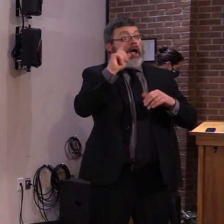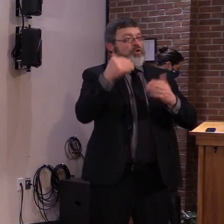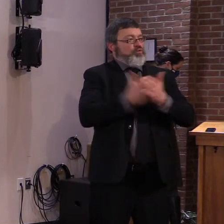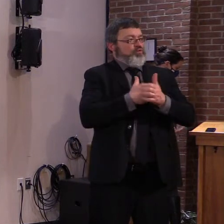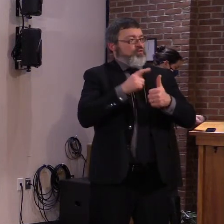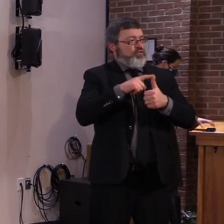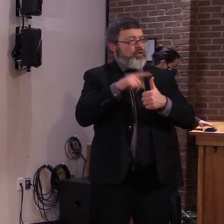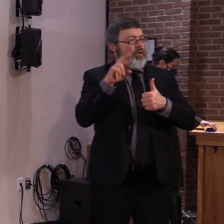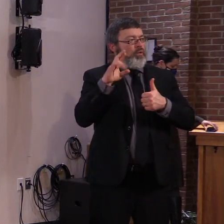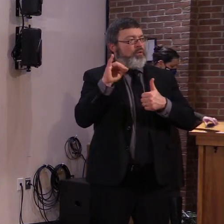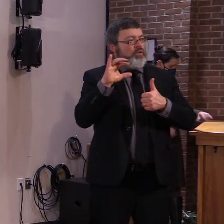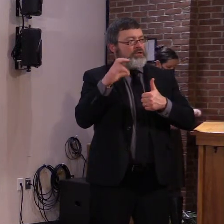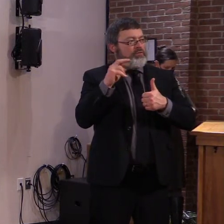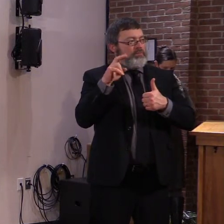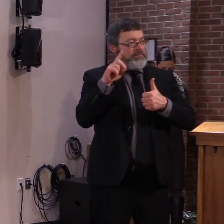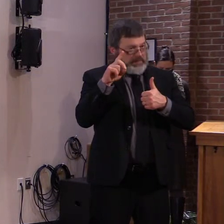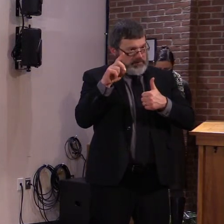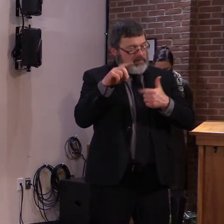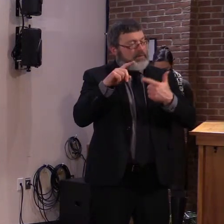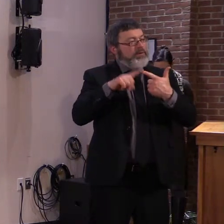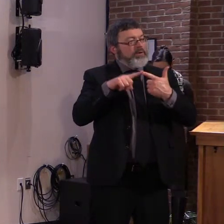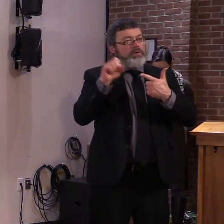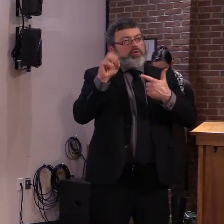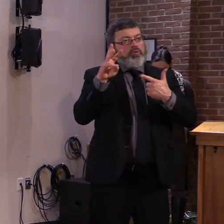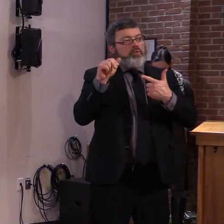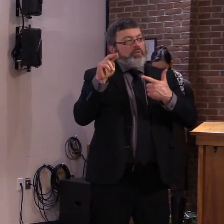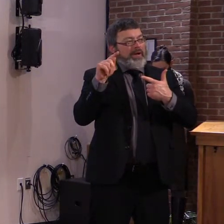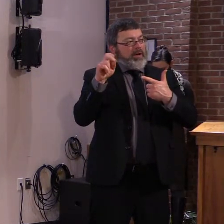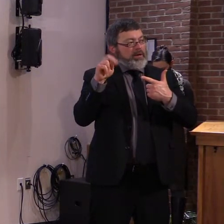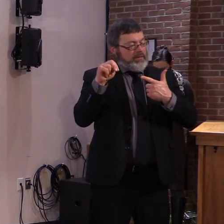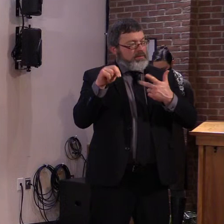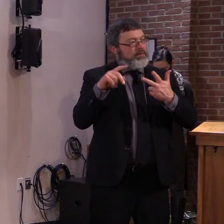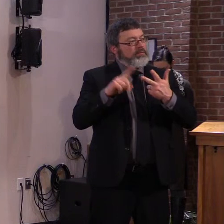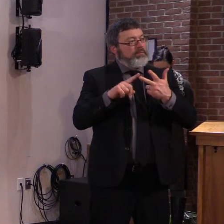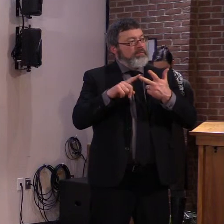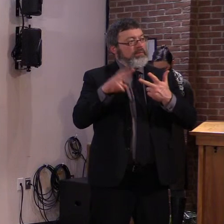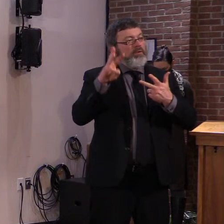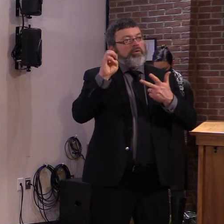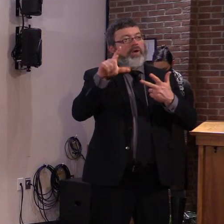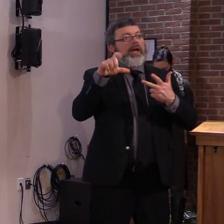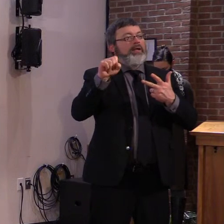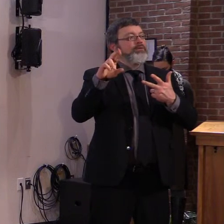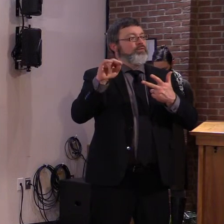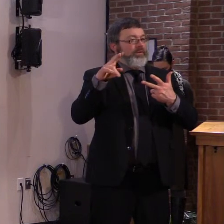that we're bringing on for surveillance testing. Last week, we performed